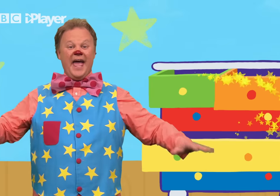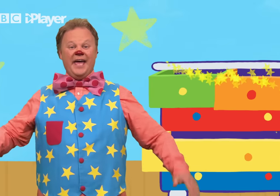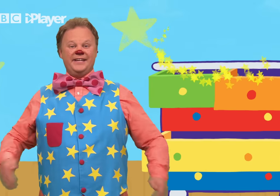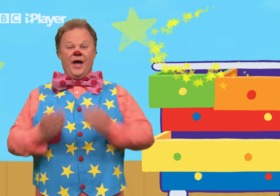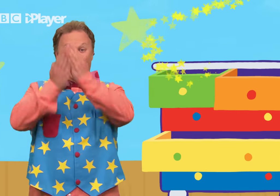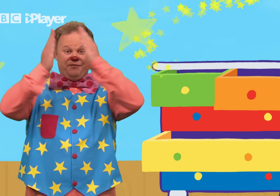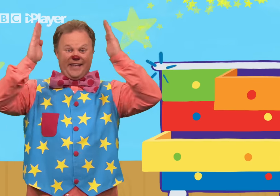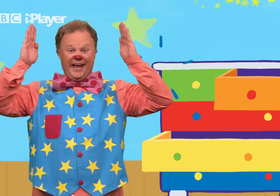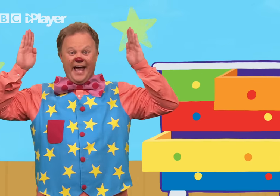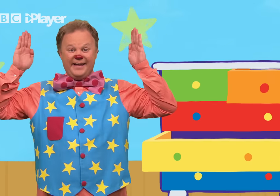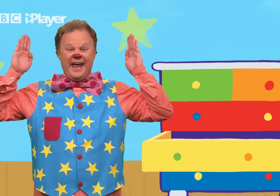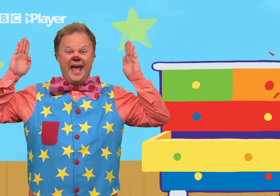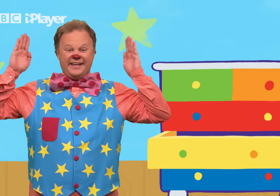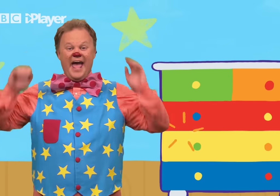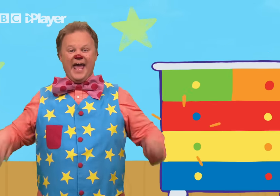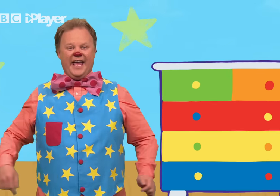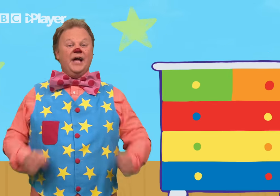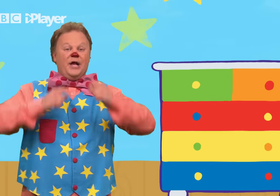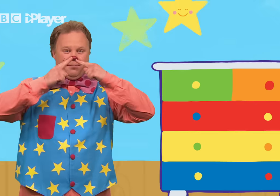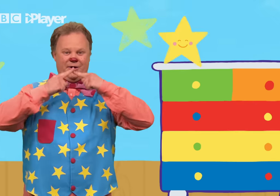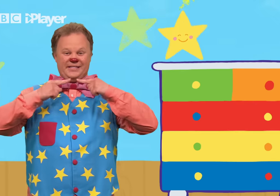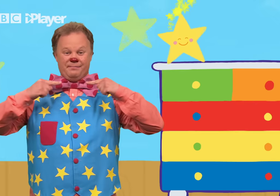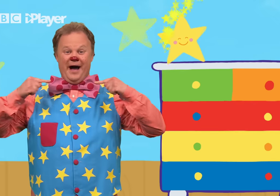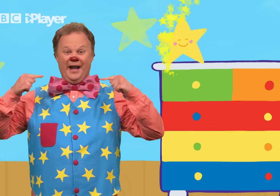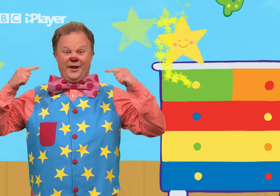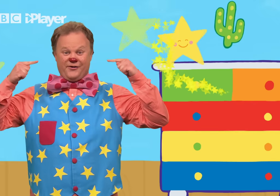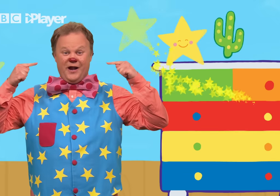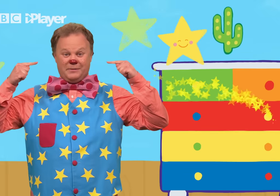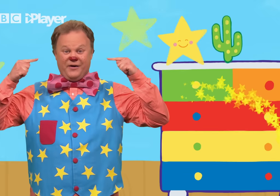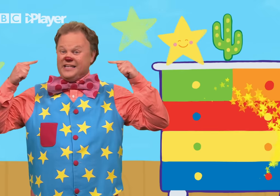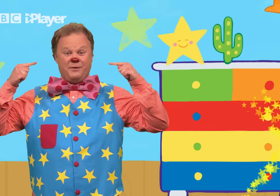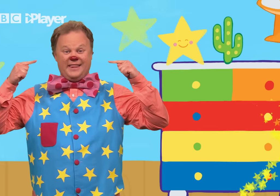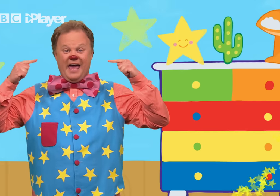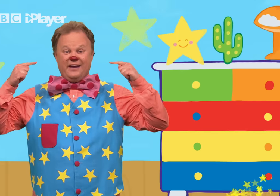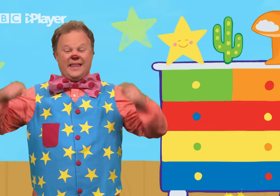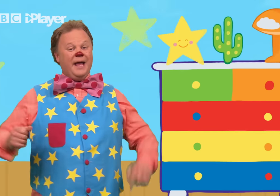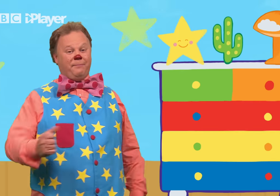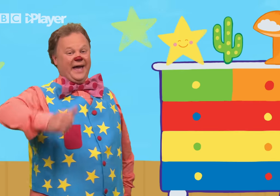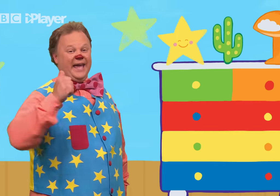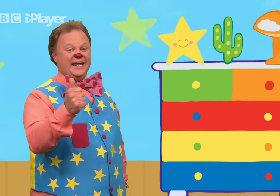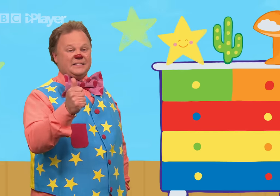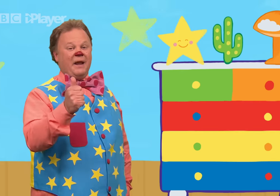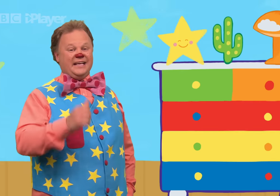end of the day. Put a smile on a grown-up's face with everything back in its place.